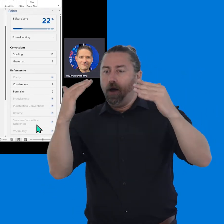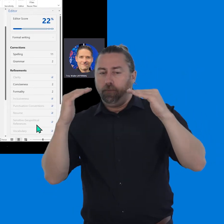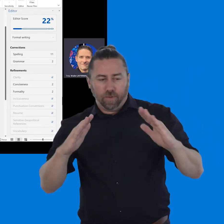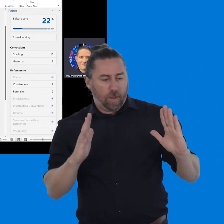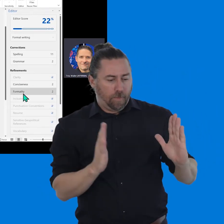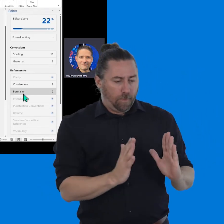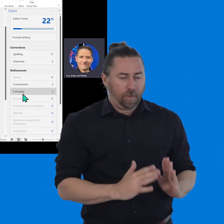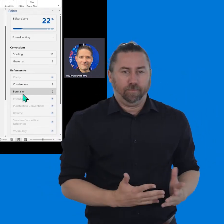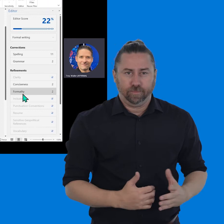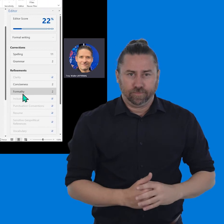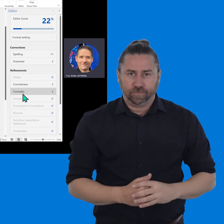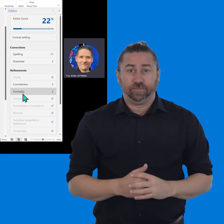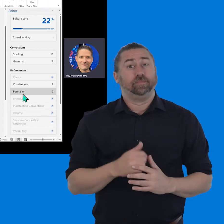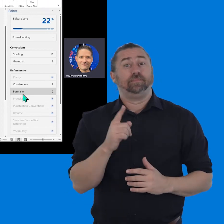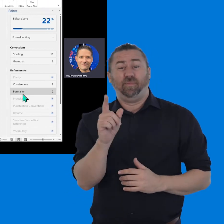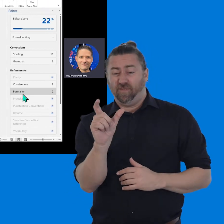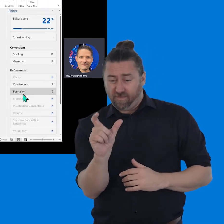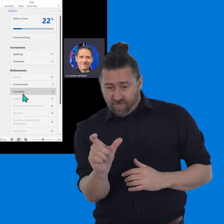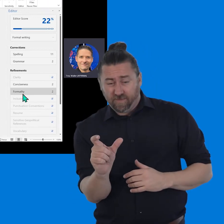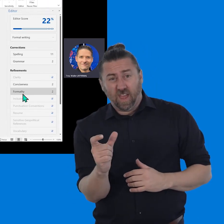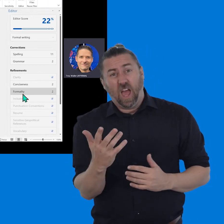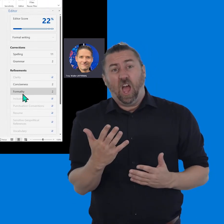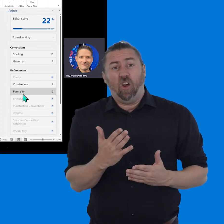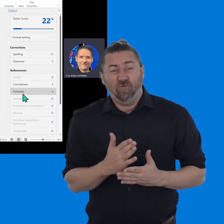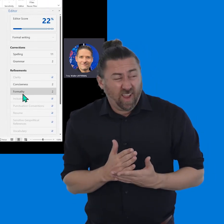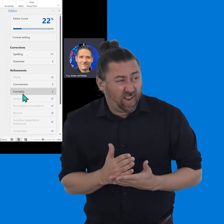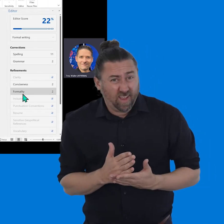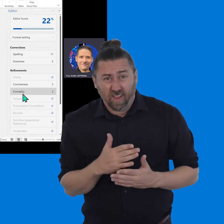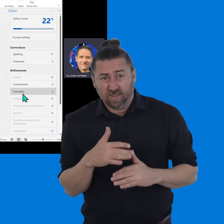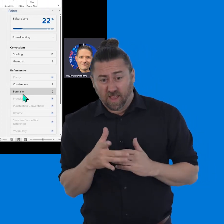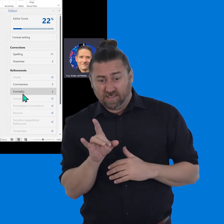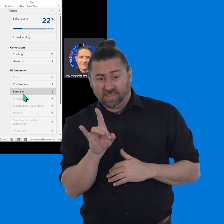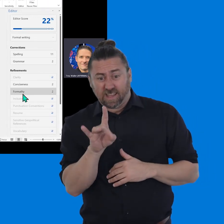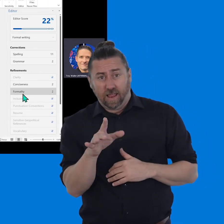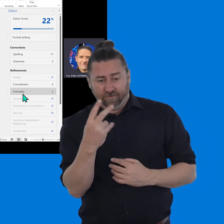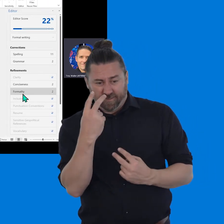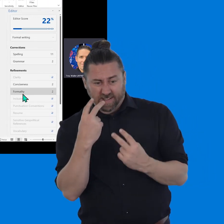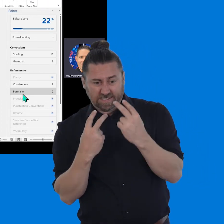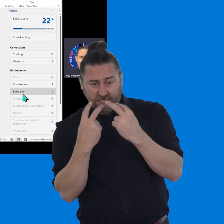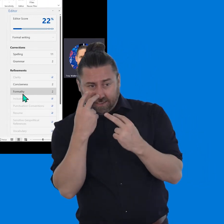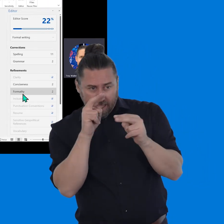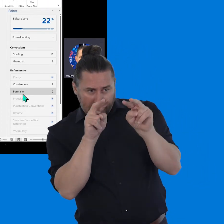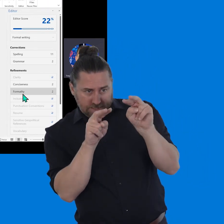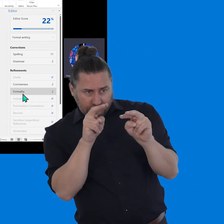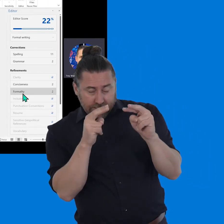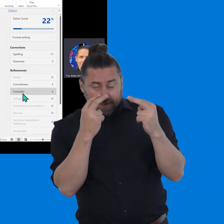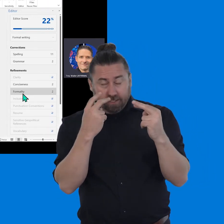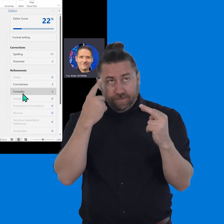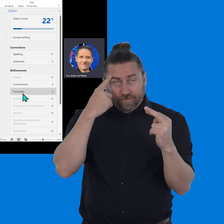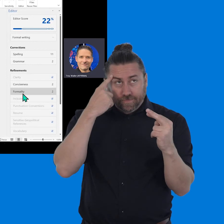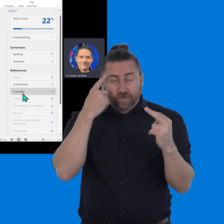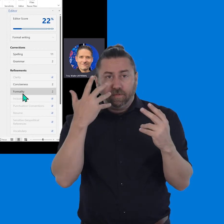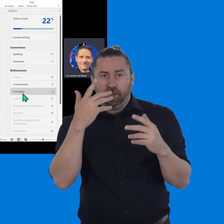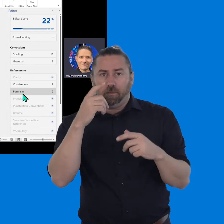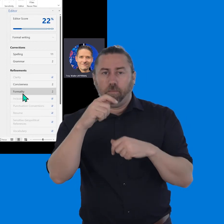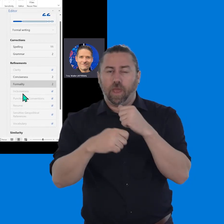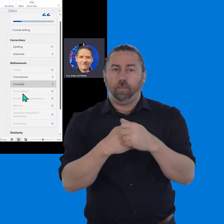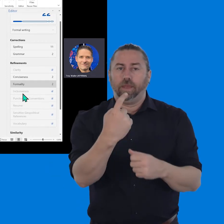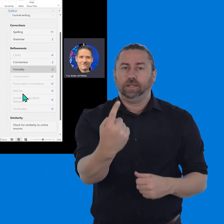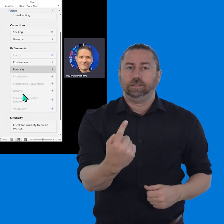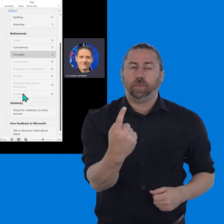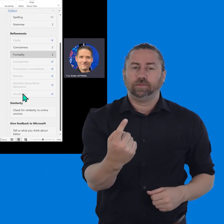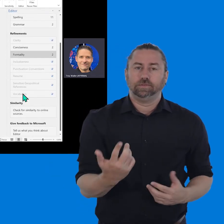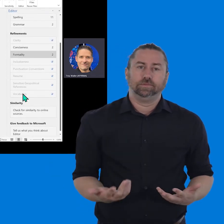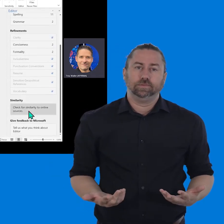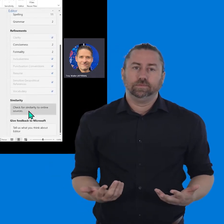here is it's giving the student a dashboard for self-assessment, all right? So it's about helping the student be more